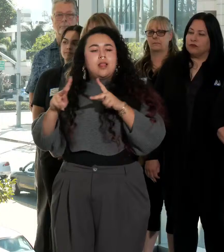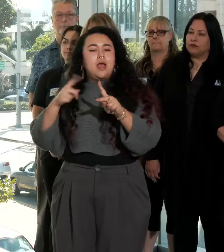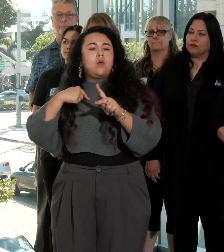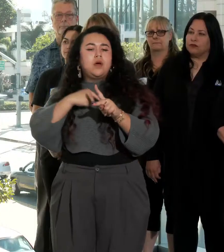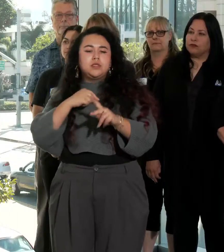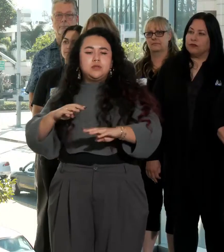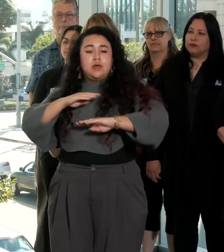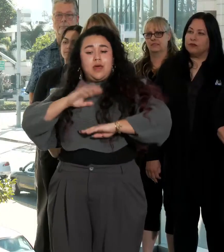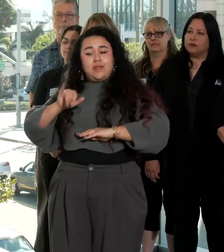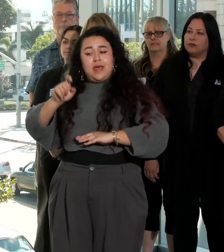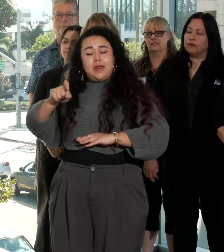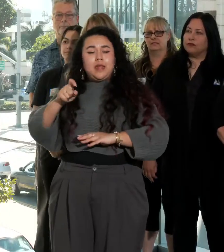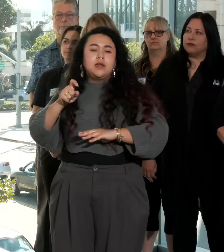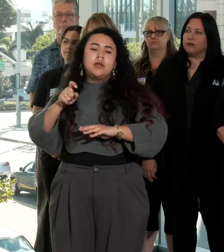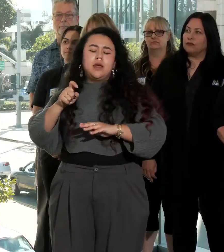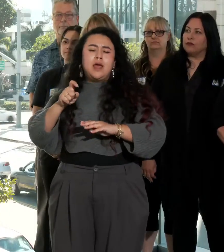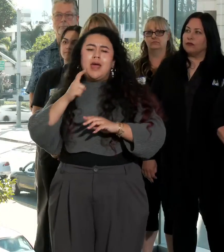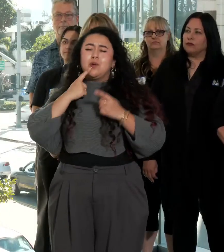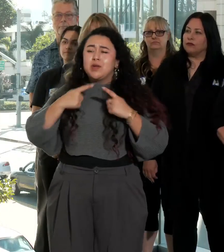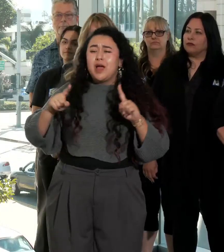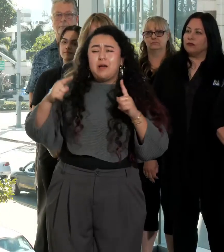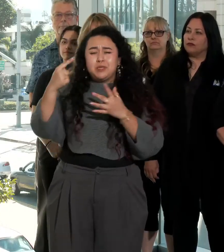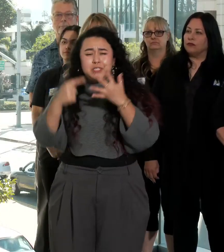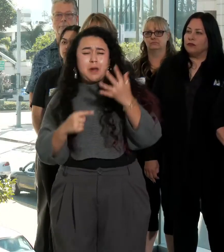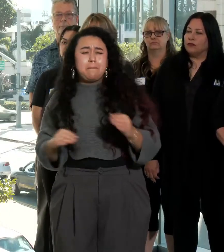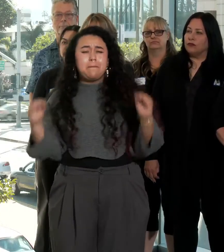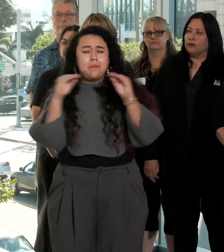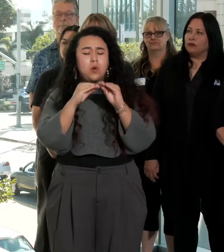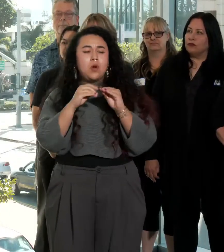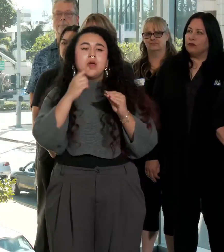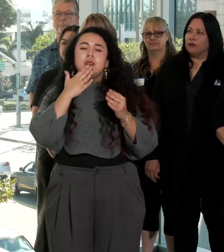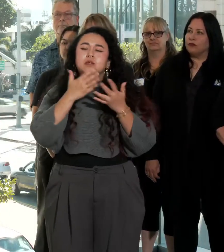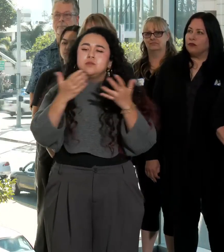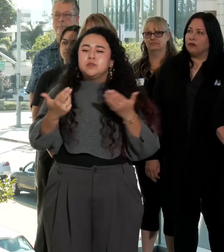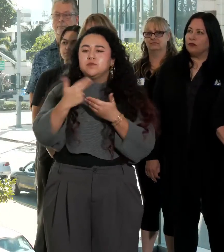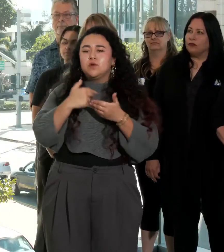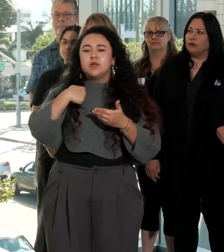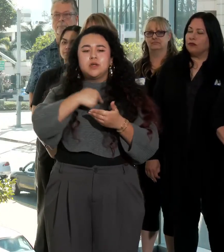much more. So I want to thank you for joining us for this important announcement today. And this